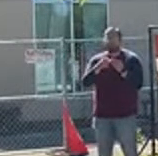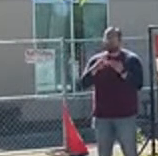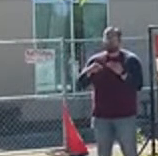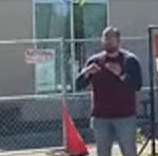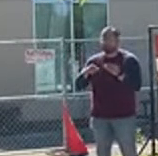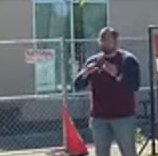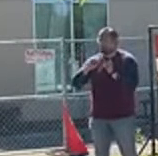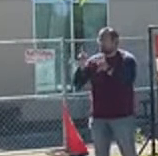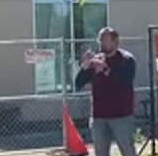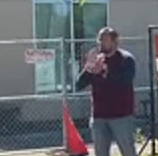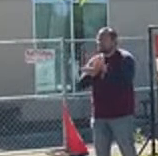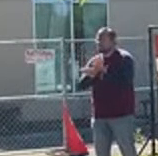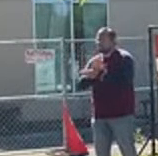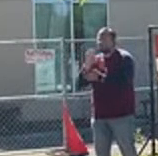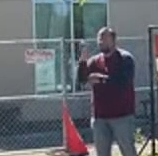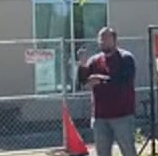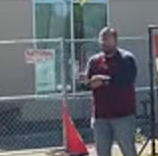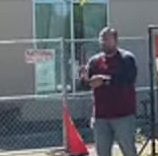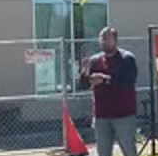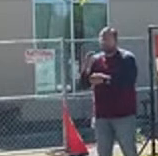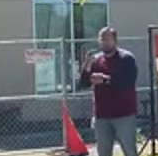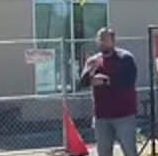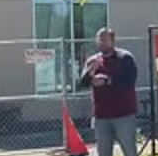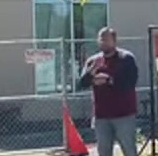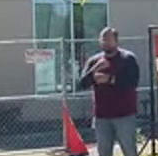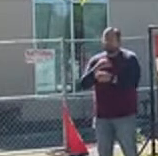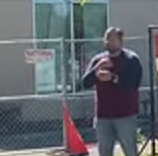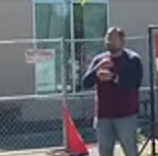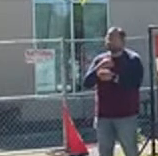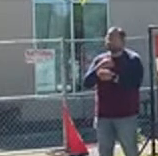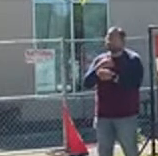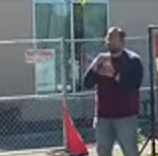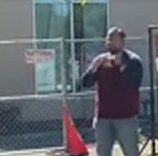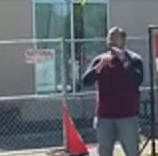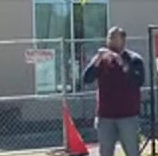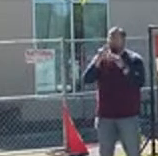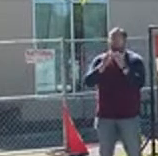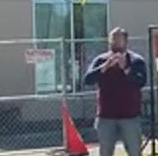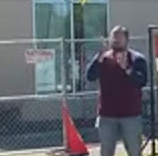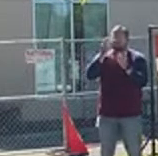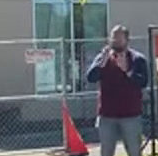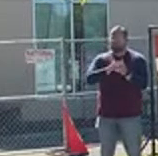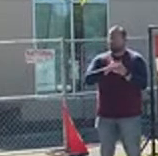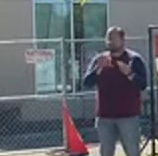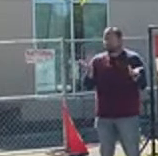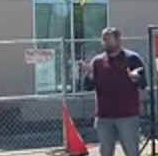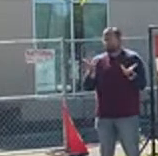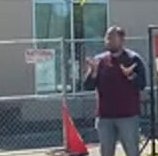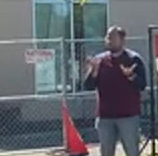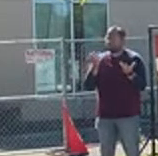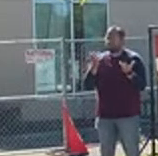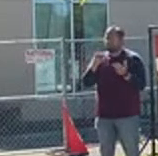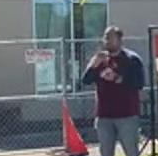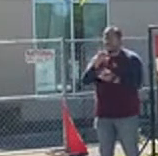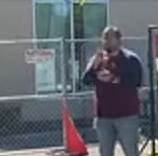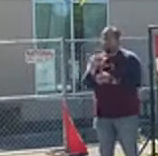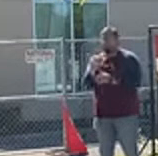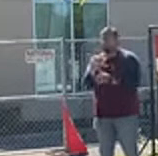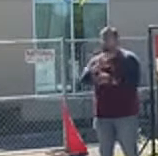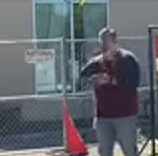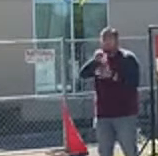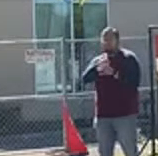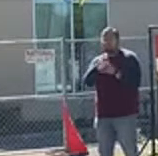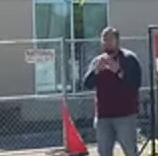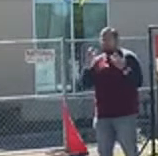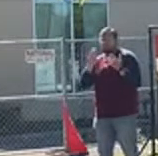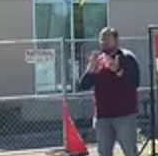Salem High School, which I've now remodeled twice personally. And so Jennifer is looped in, and she's our lead point person here